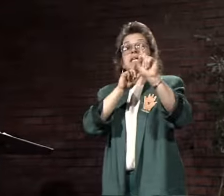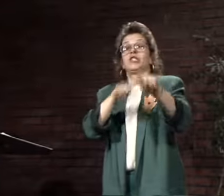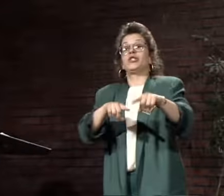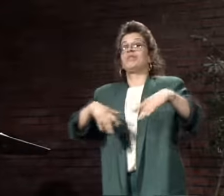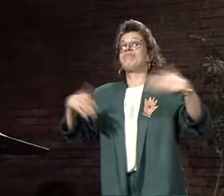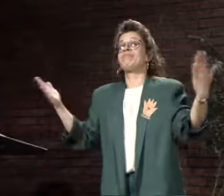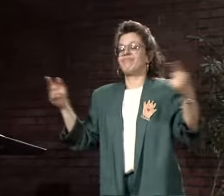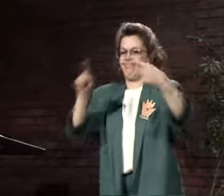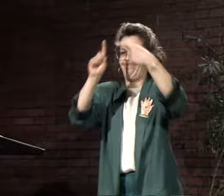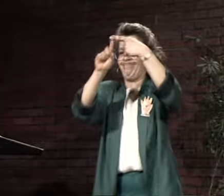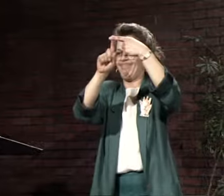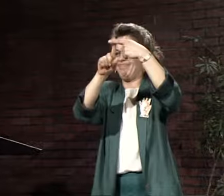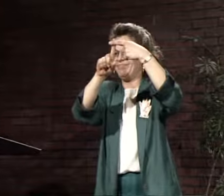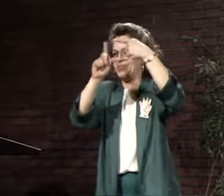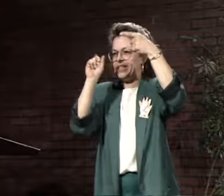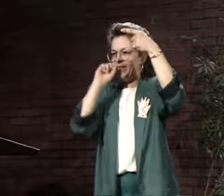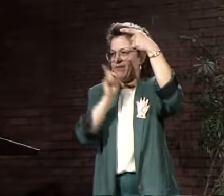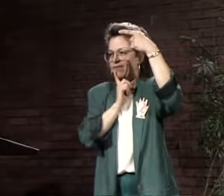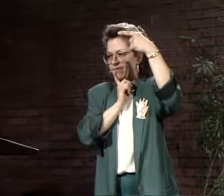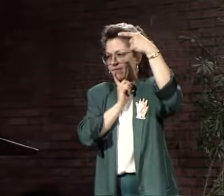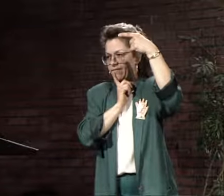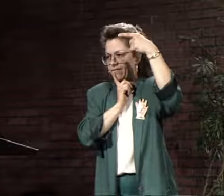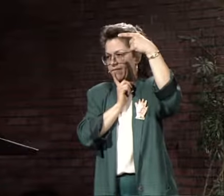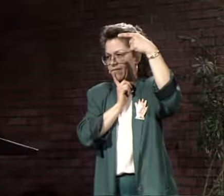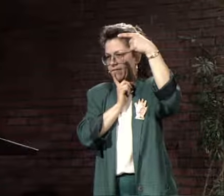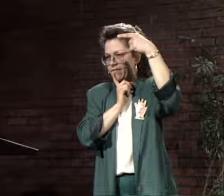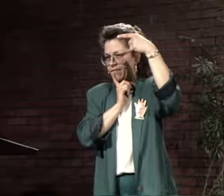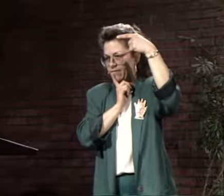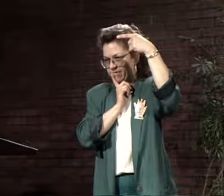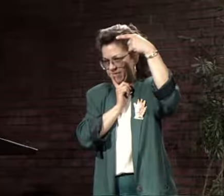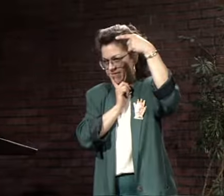So the best answer is deaf.